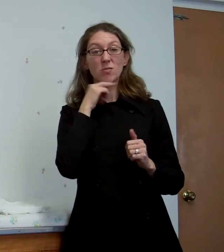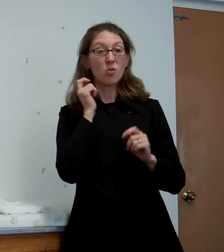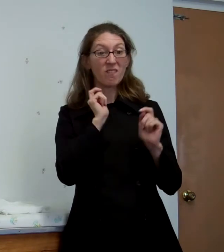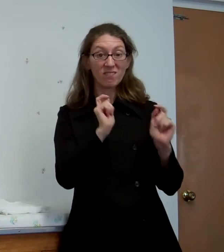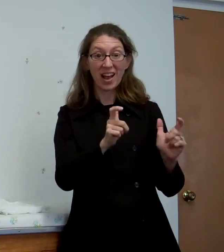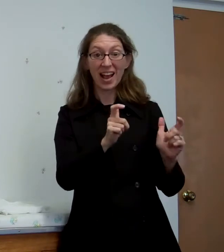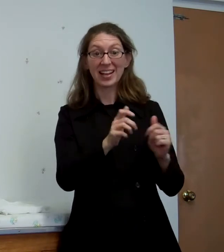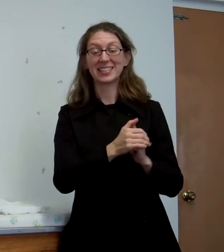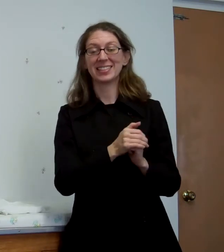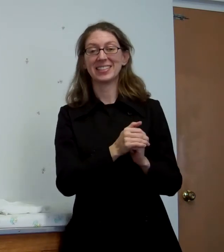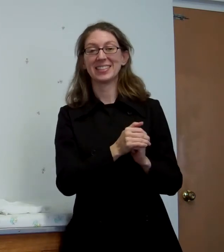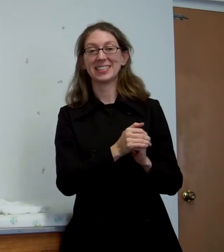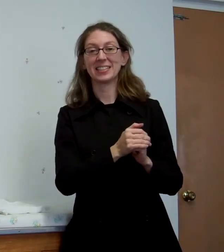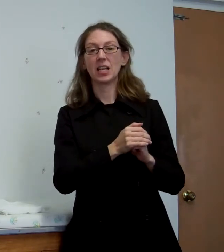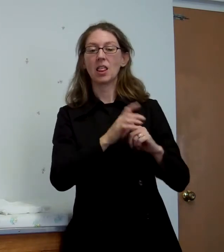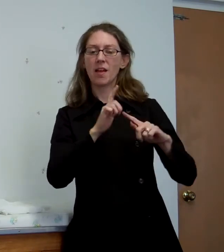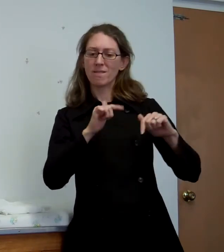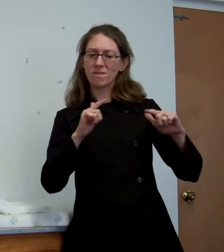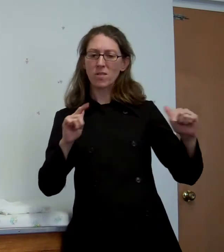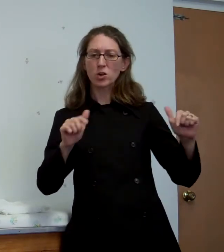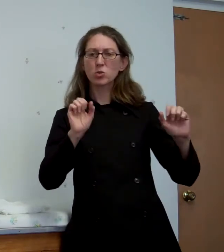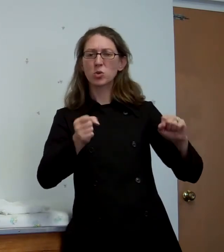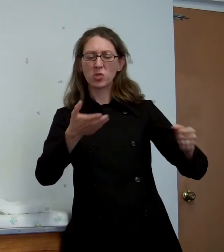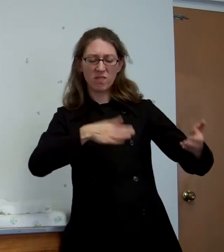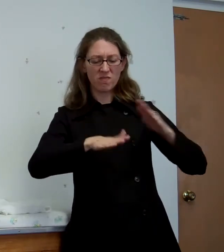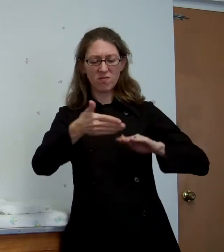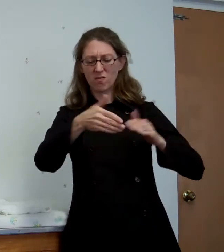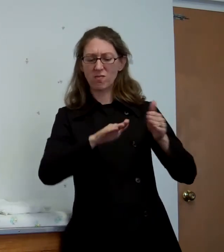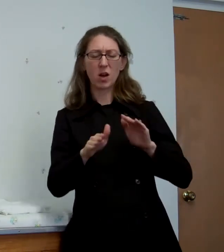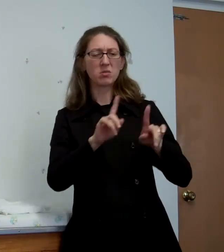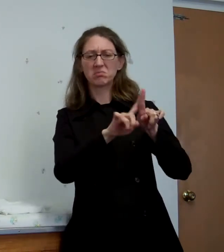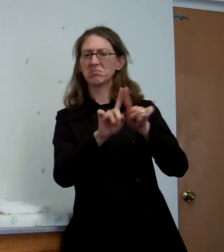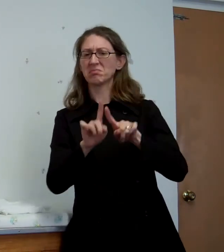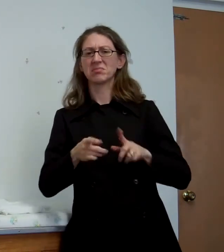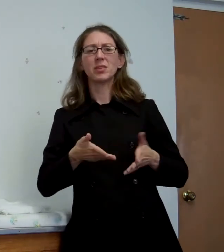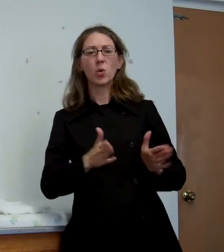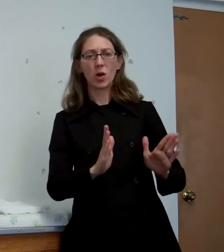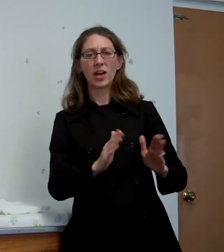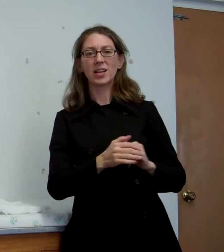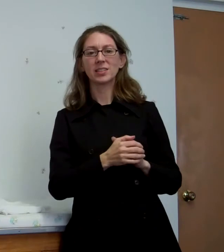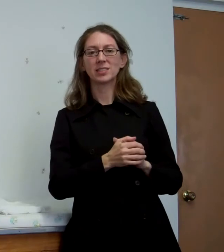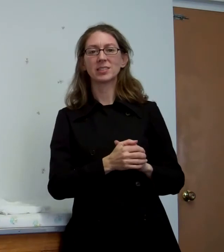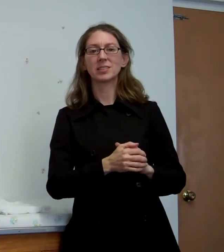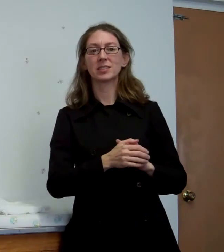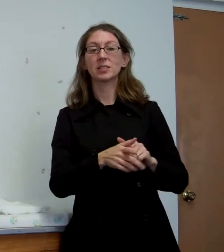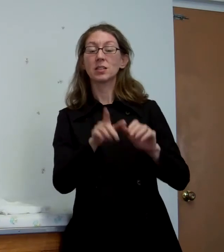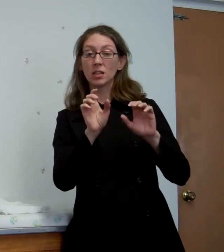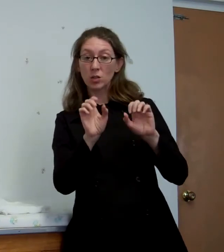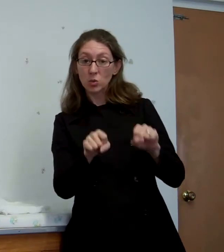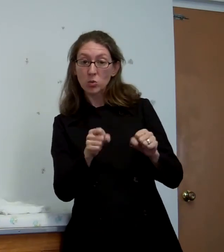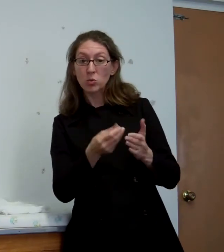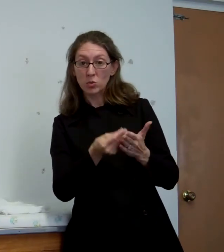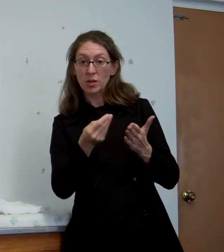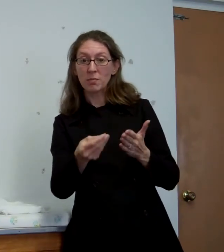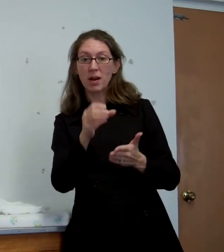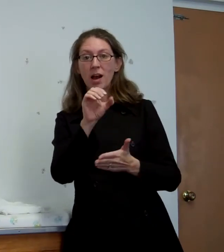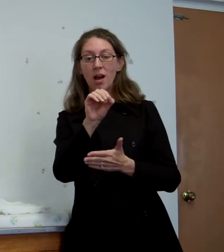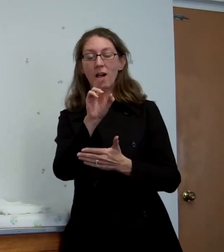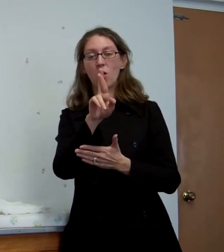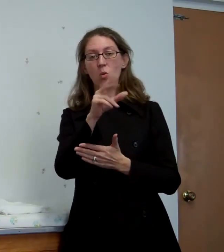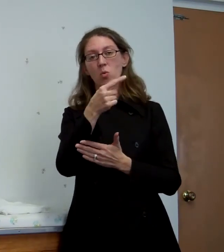quickly, they're versatile depending on how you fold them, there are organic options readily